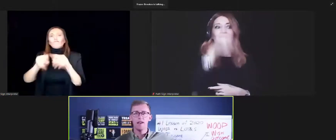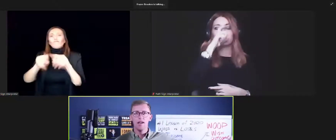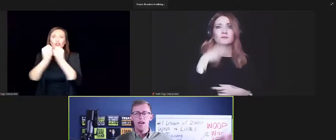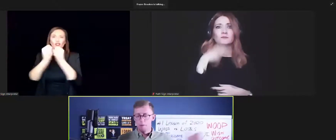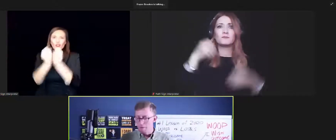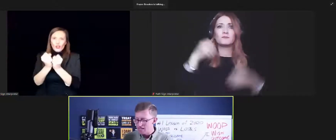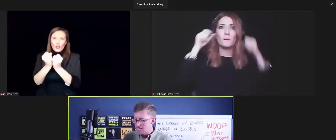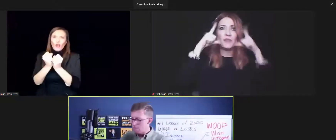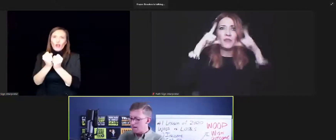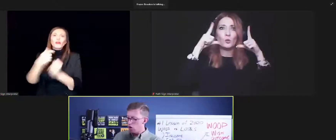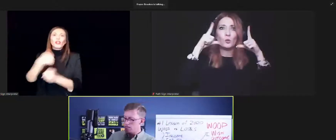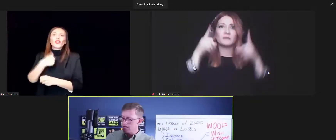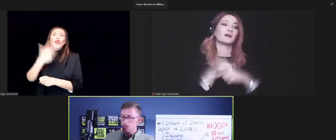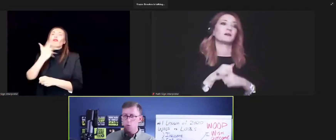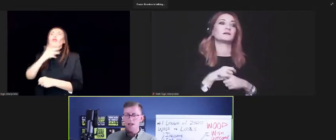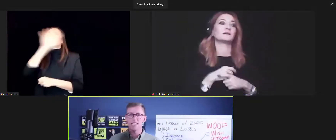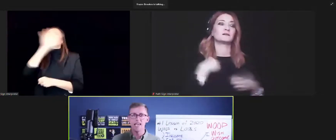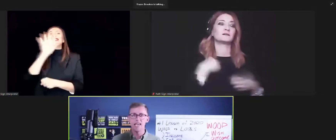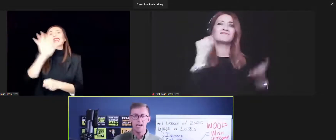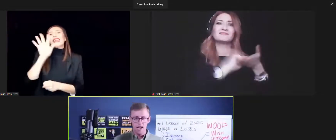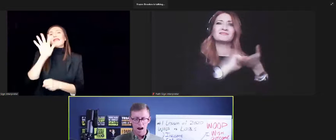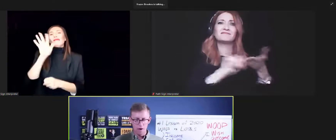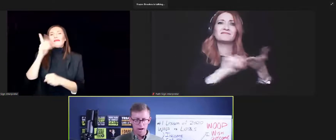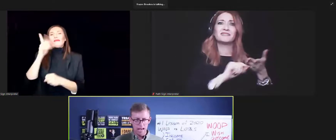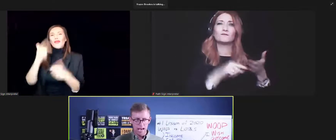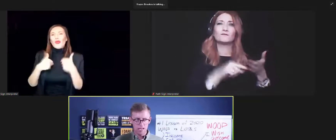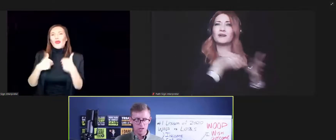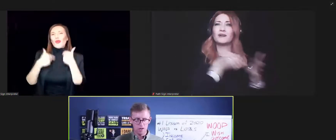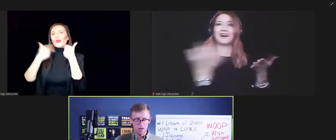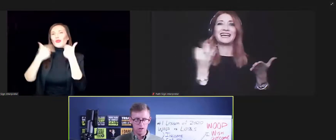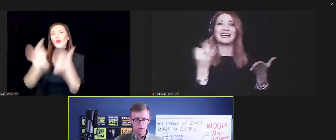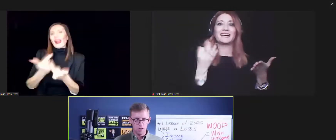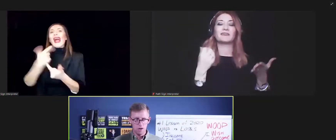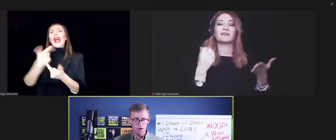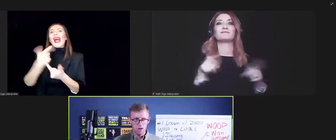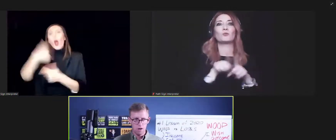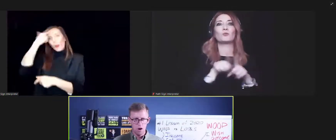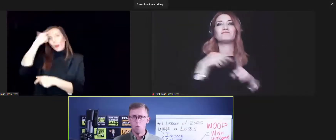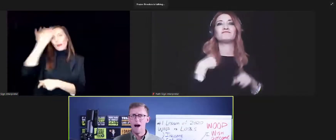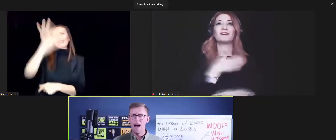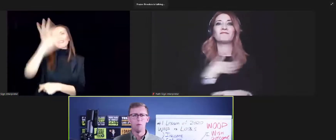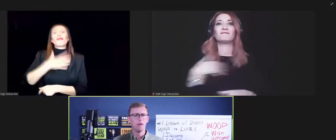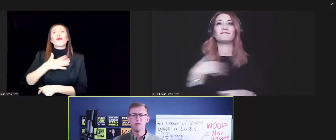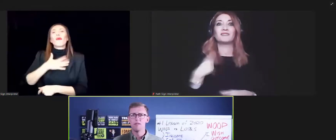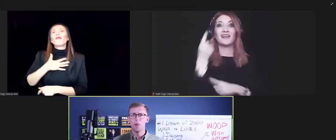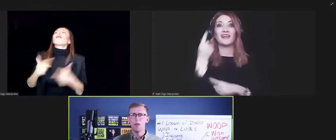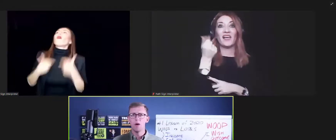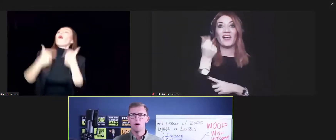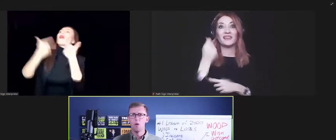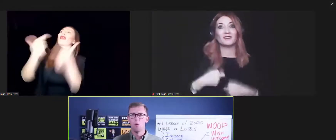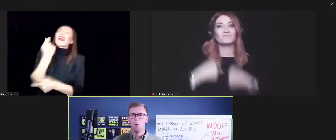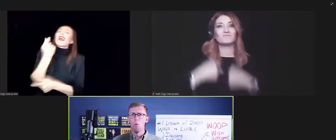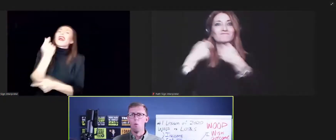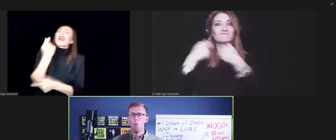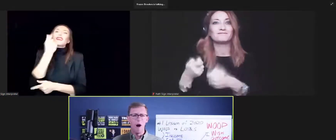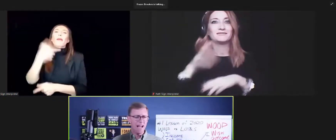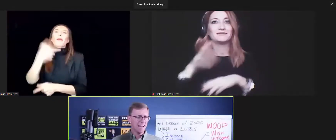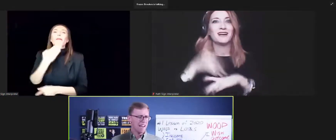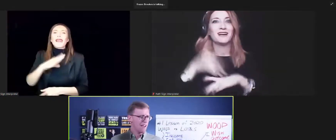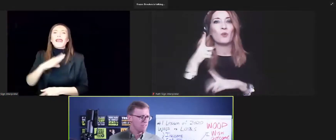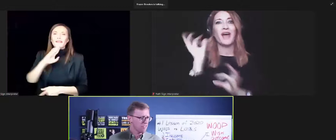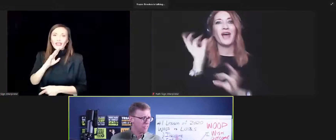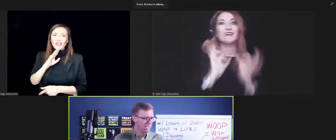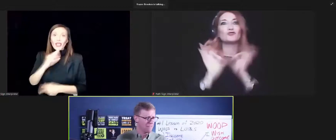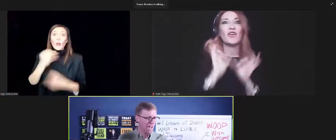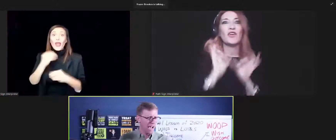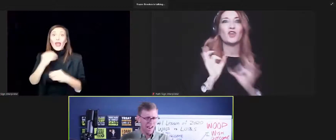it, but by the time I got to day 20, I realized, wow, why did I never